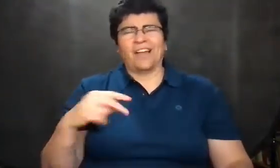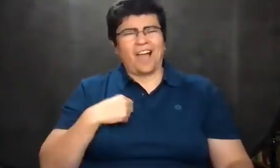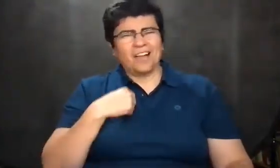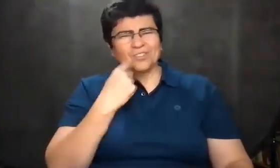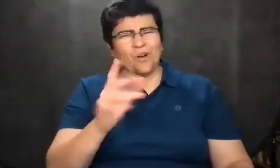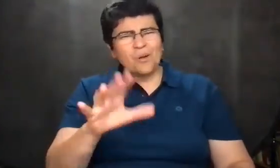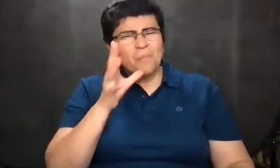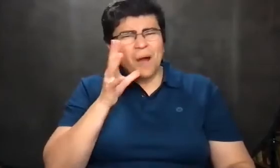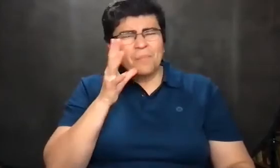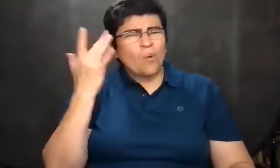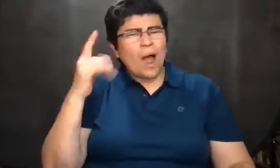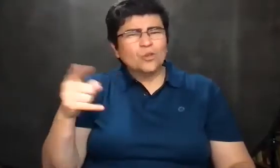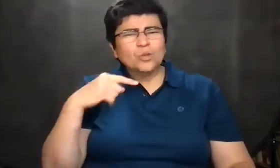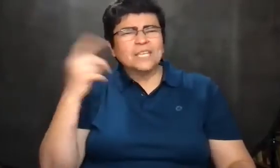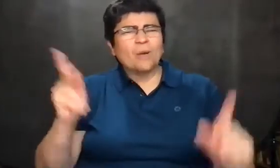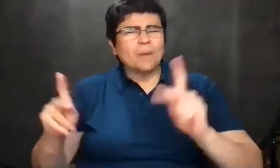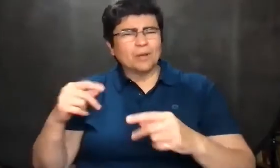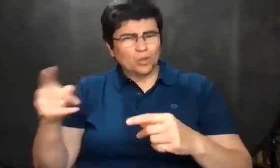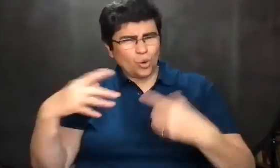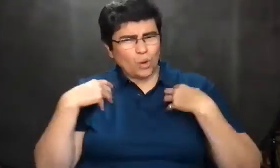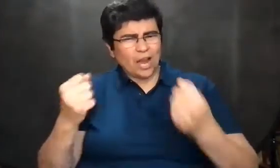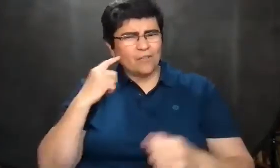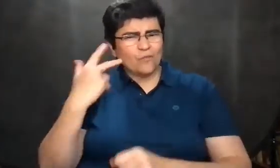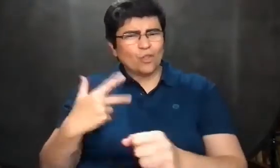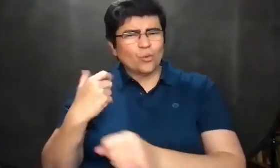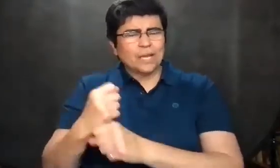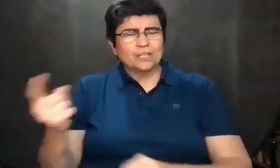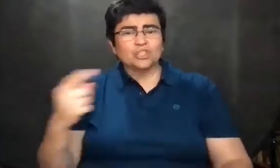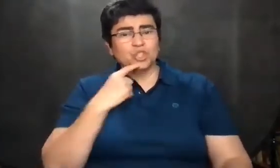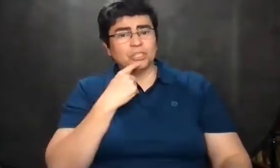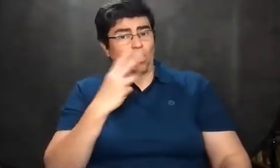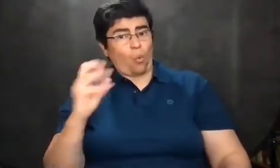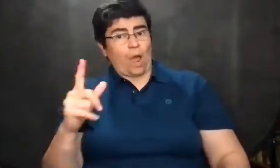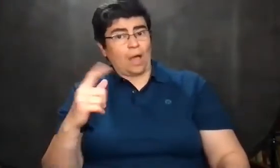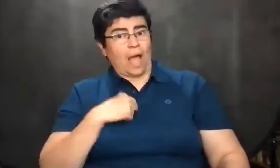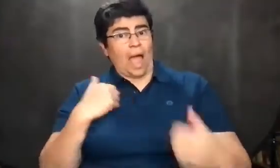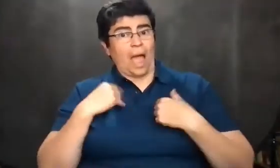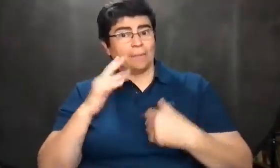Mom, why did you tell those people you remember recovery for 3 years? And she said, well, I had my knee done 3 years ago.